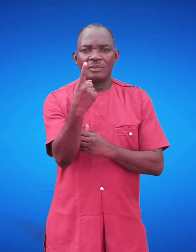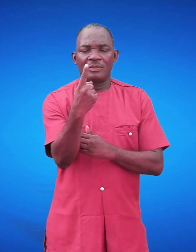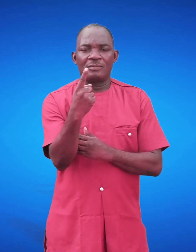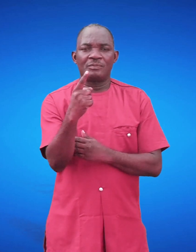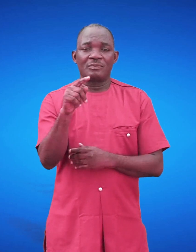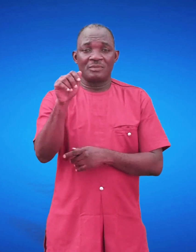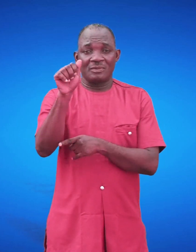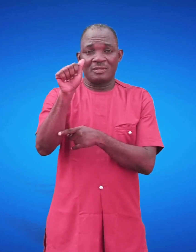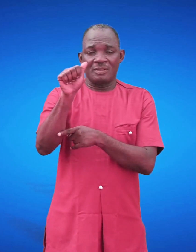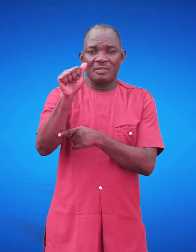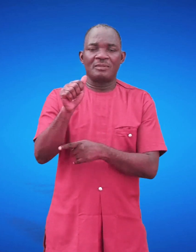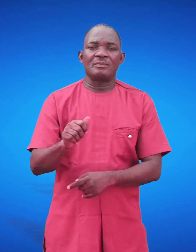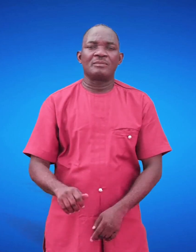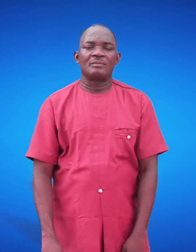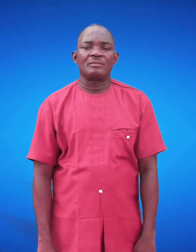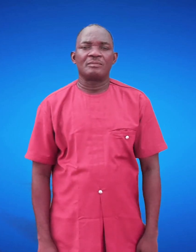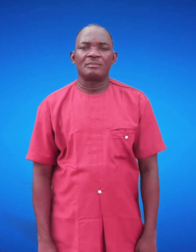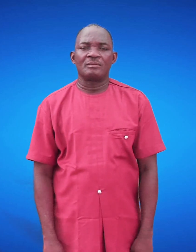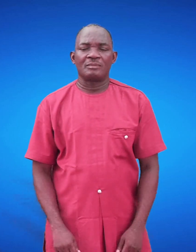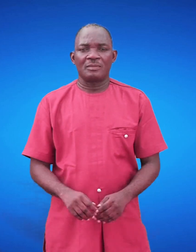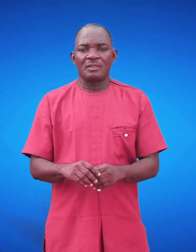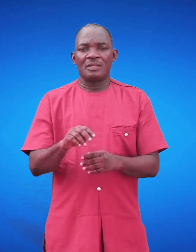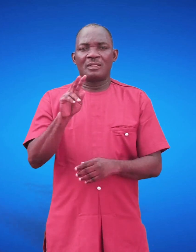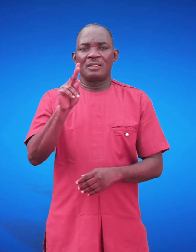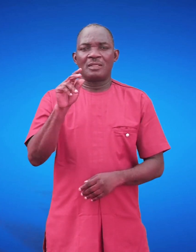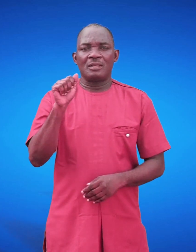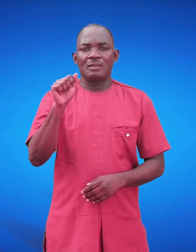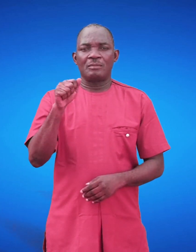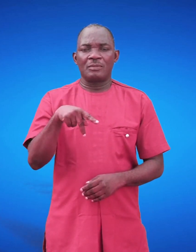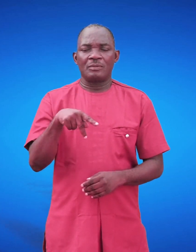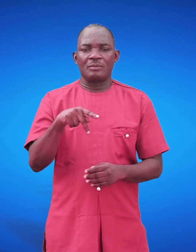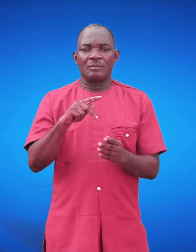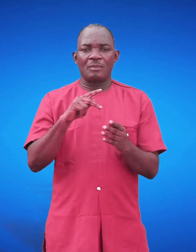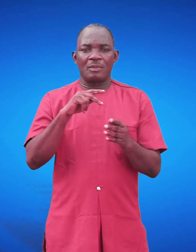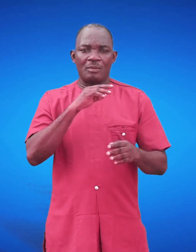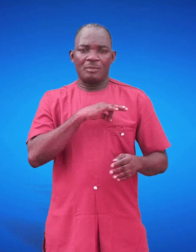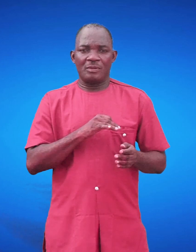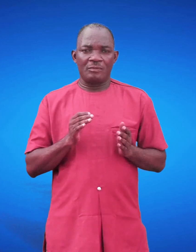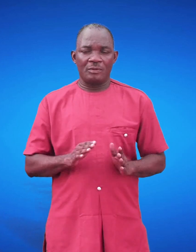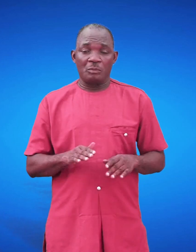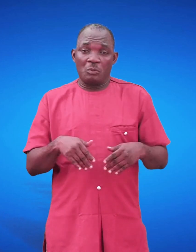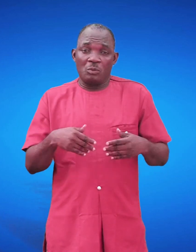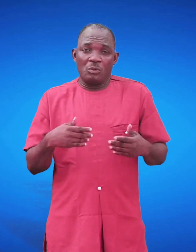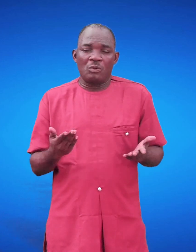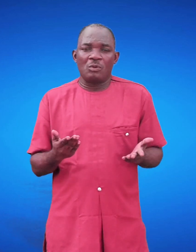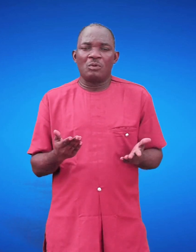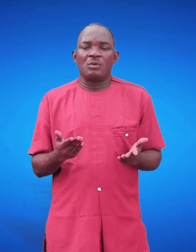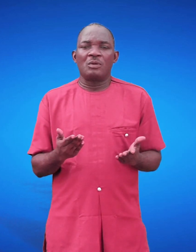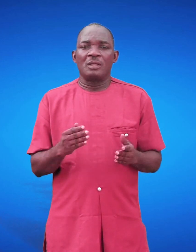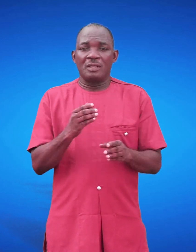A. LEAP Beneficiary or Caregiver